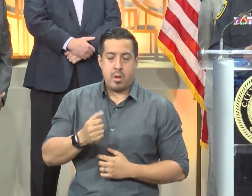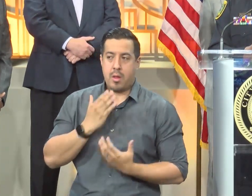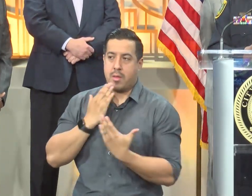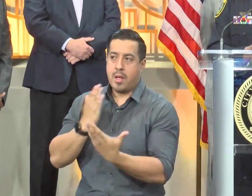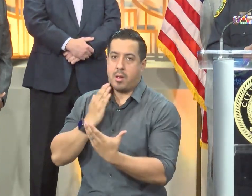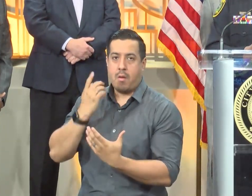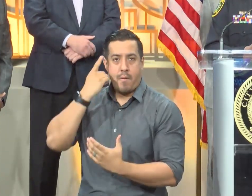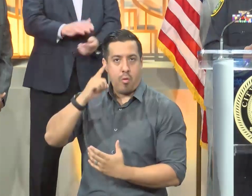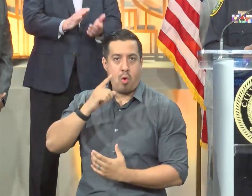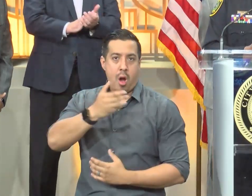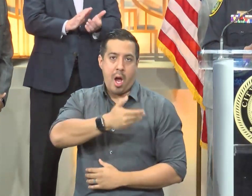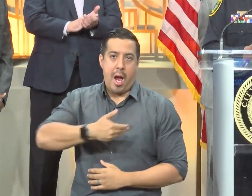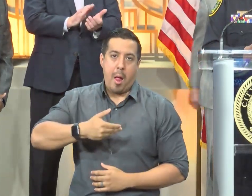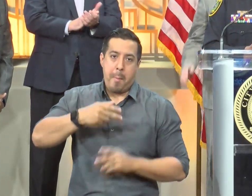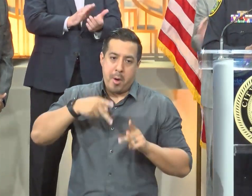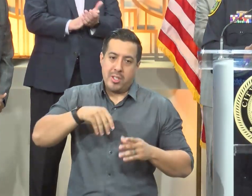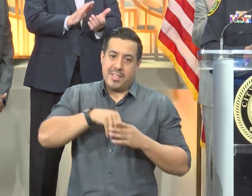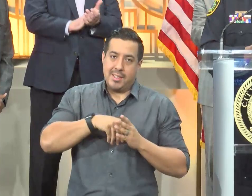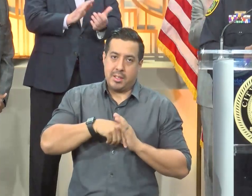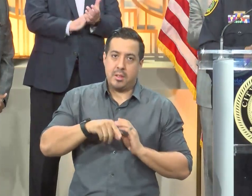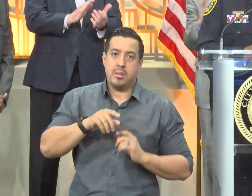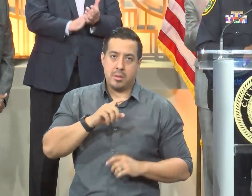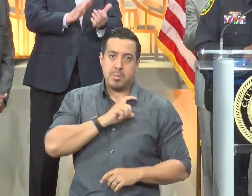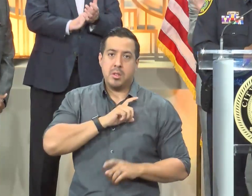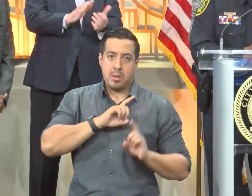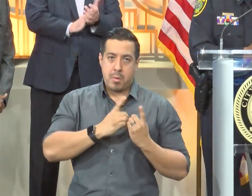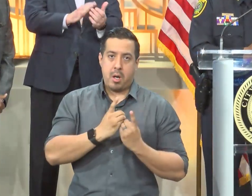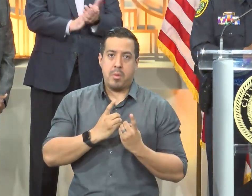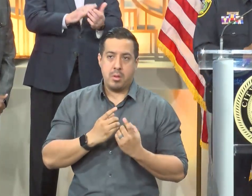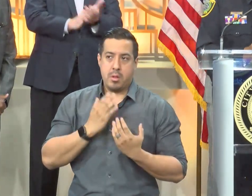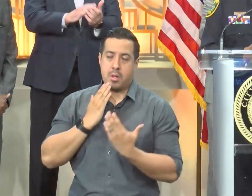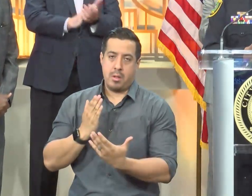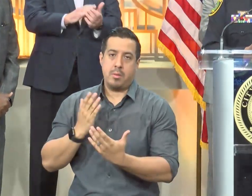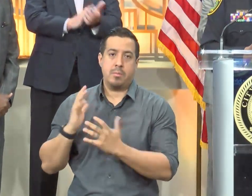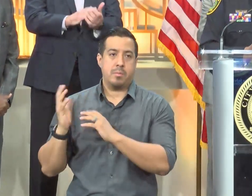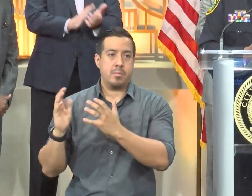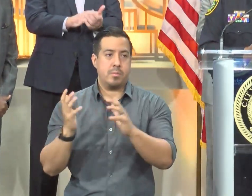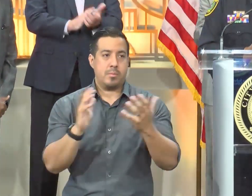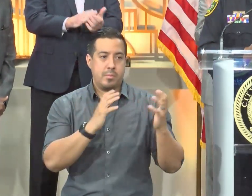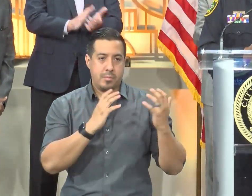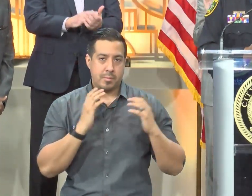that. We made the pledge.